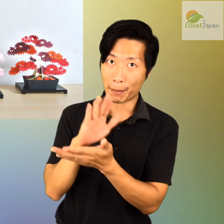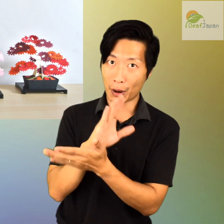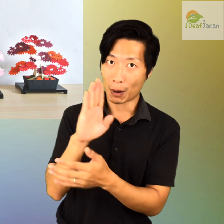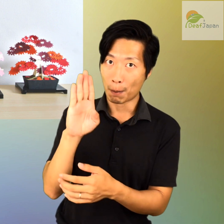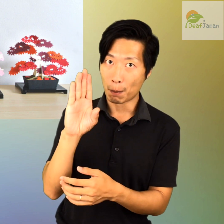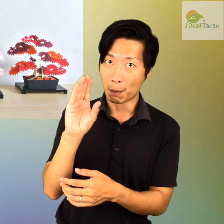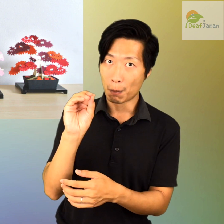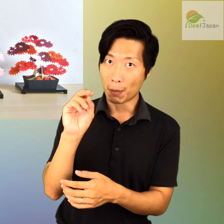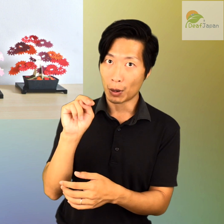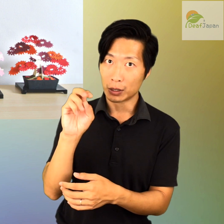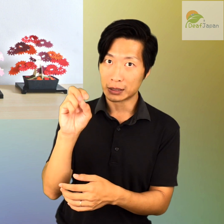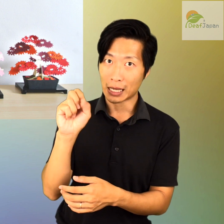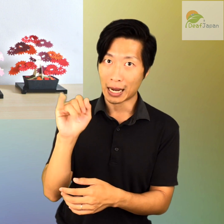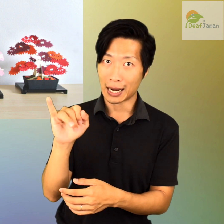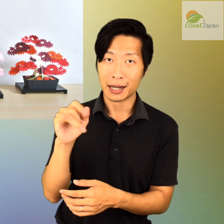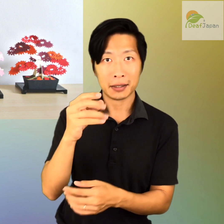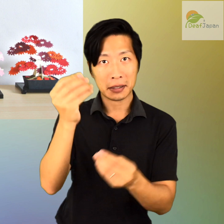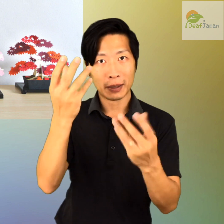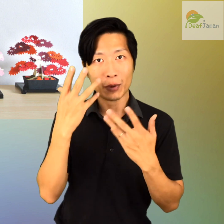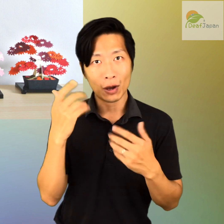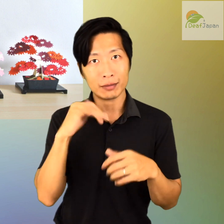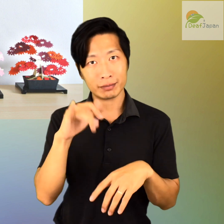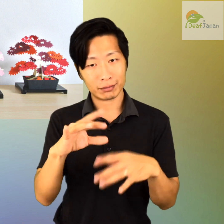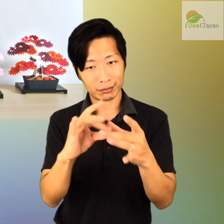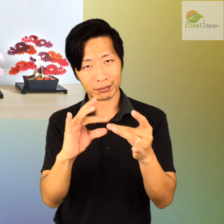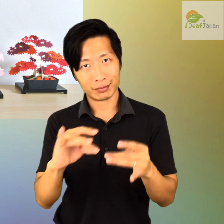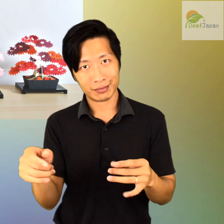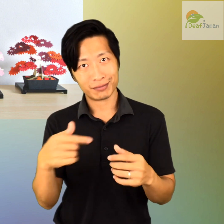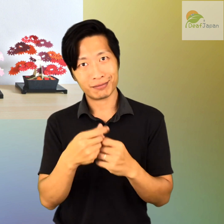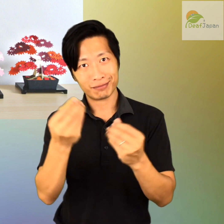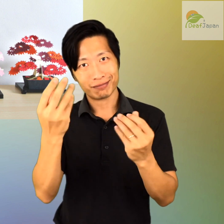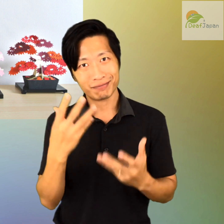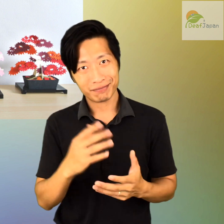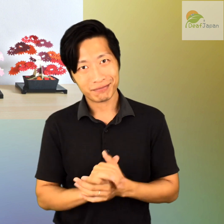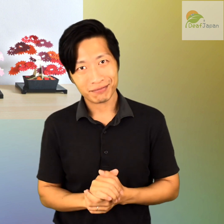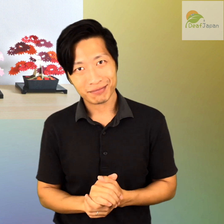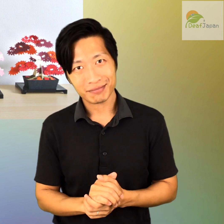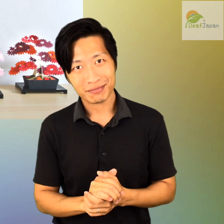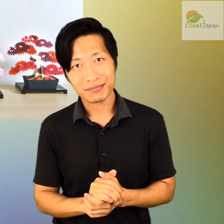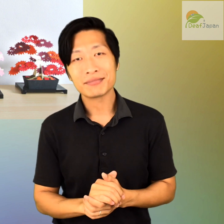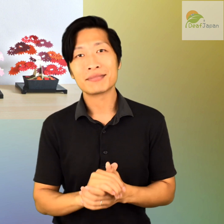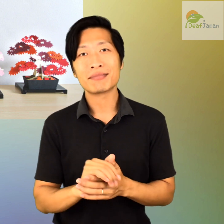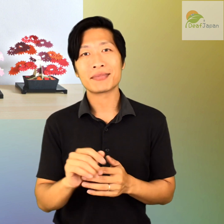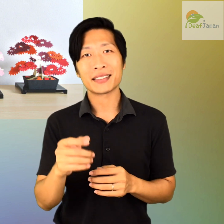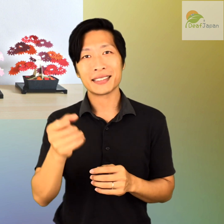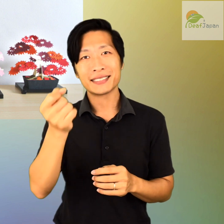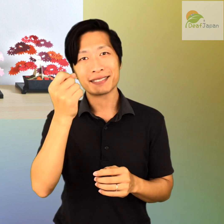If you like the idea of these paper bonsai, please let me know in the comment section below.